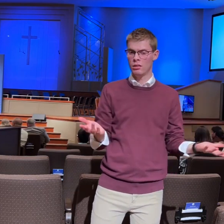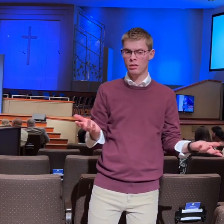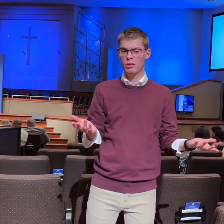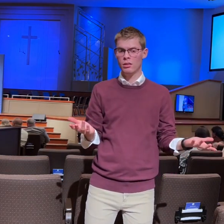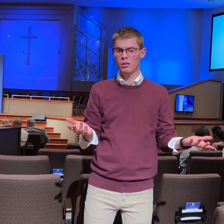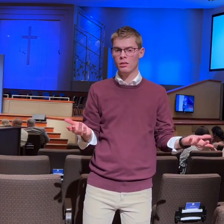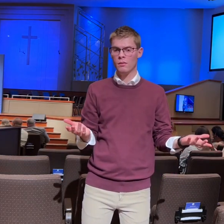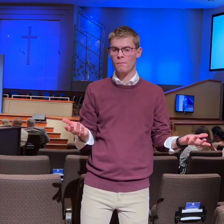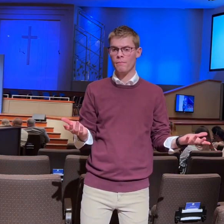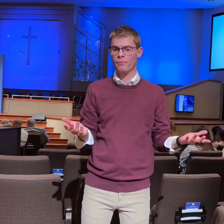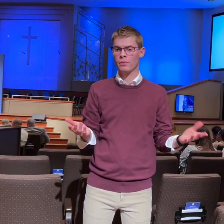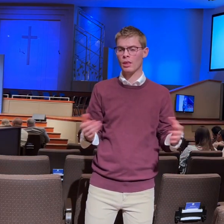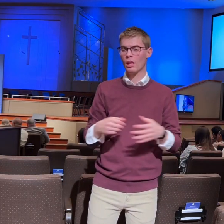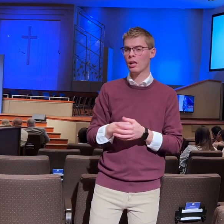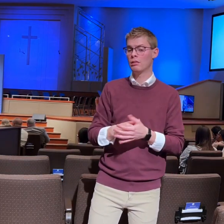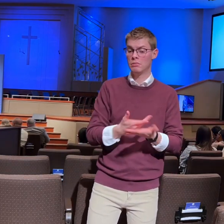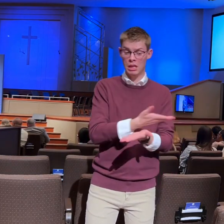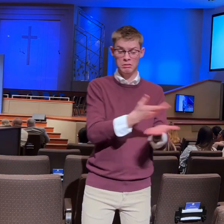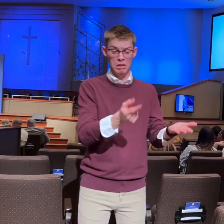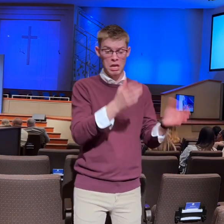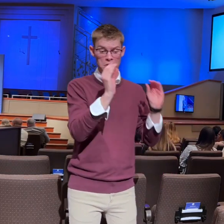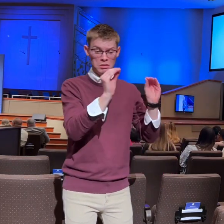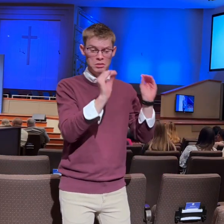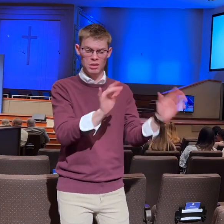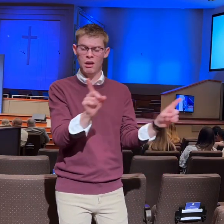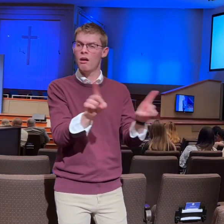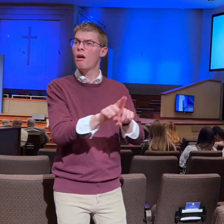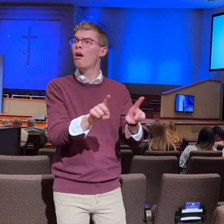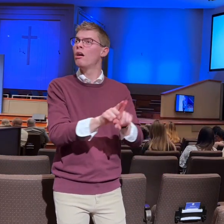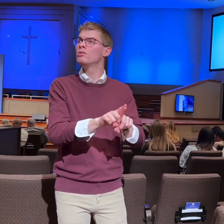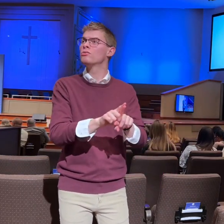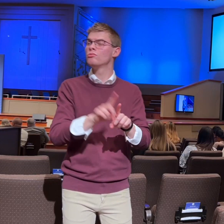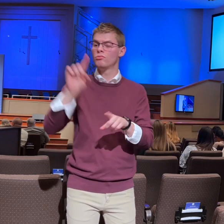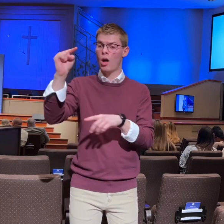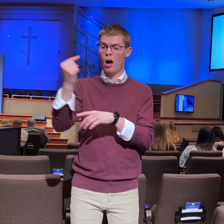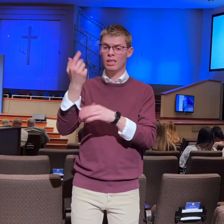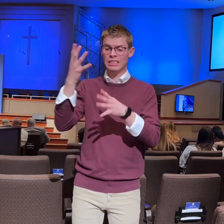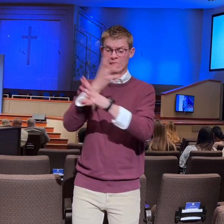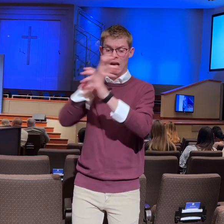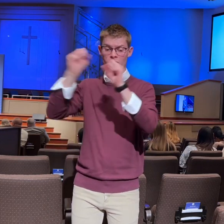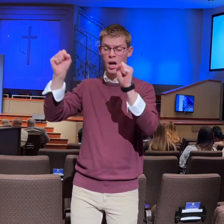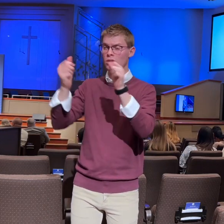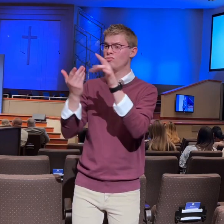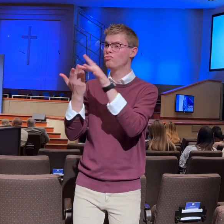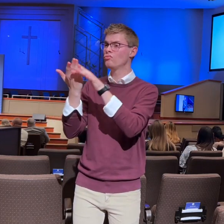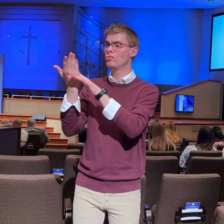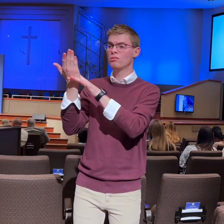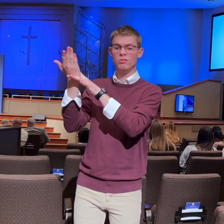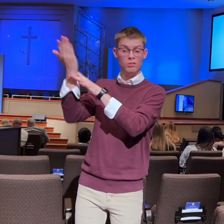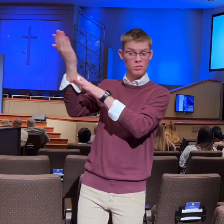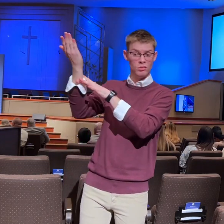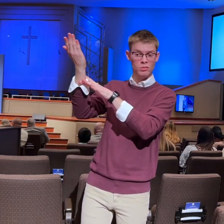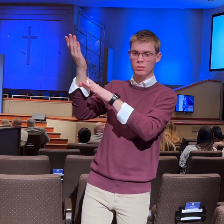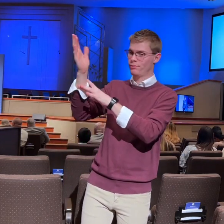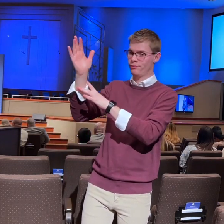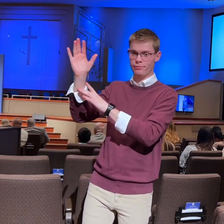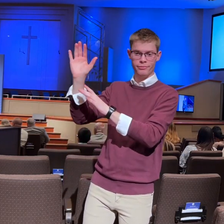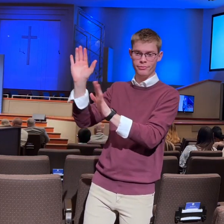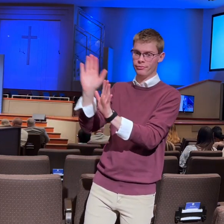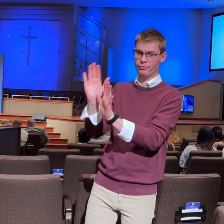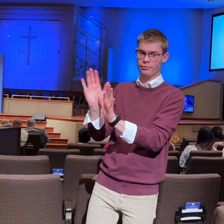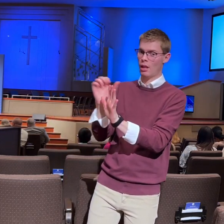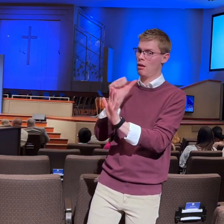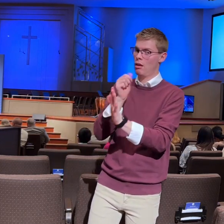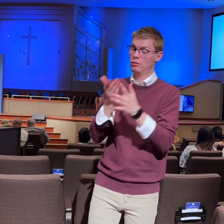somehow through merit. And this is why Paul said in Galatians 1.6, he said, I marvel that you are so soon removed